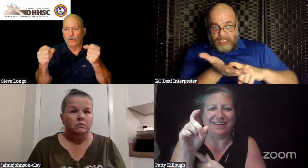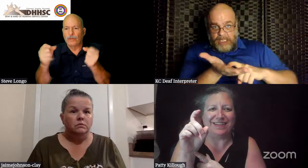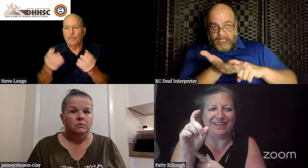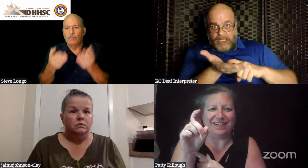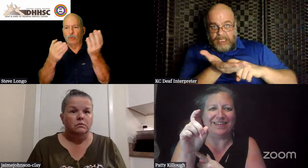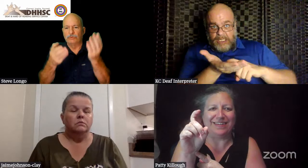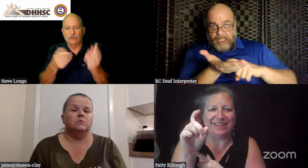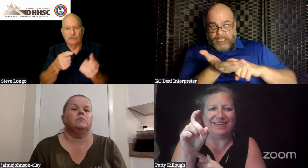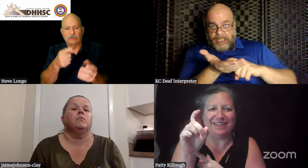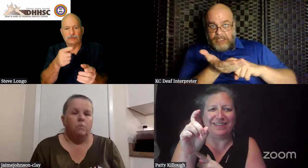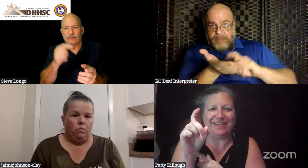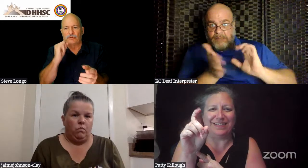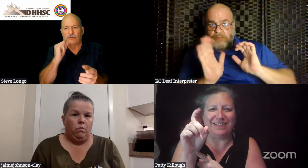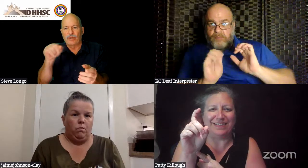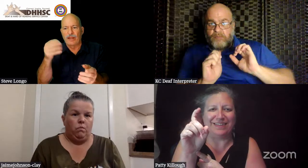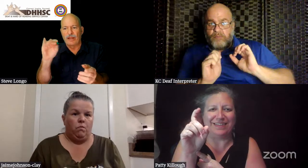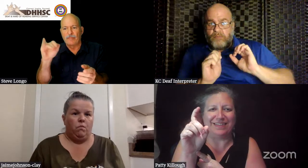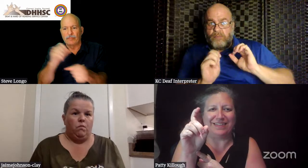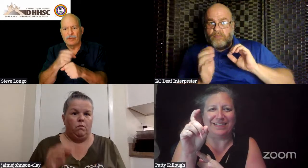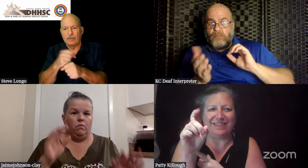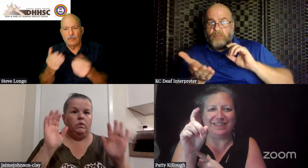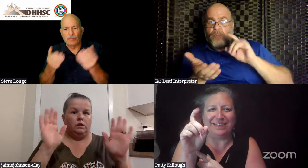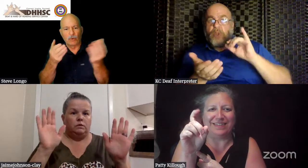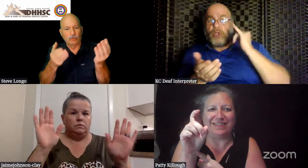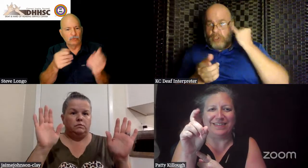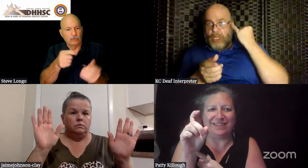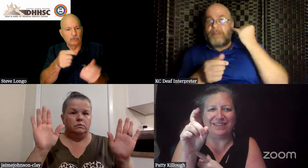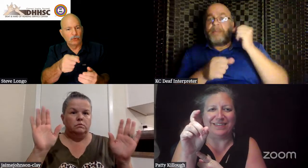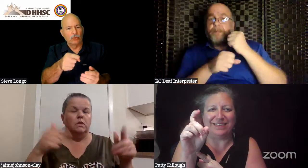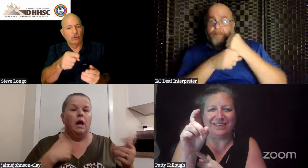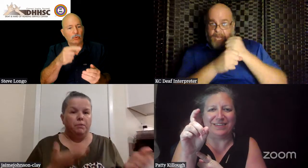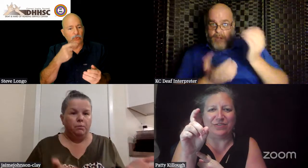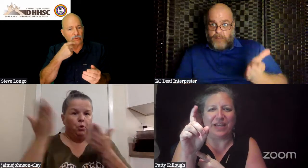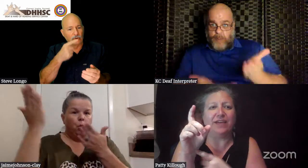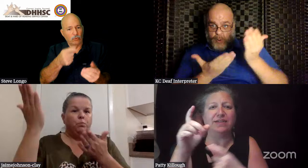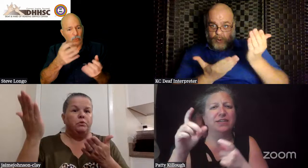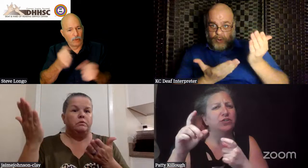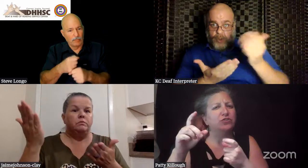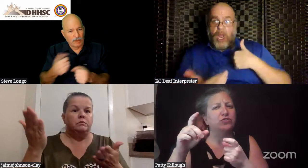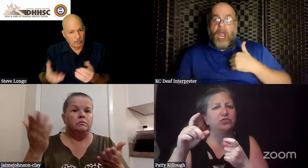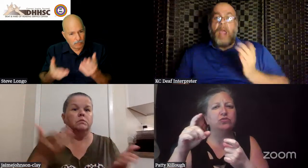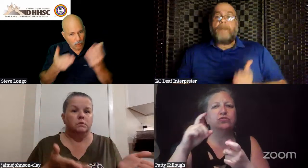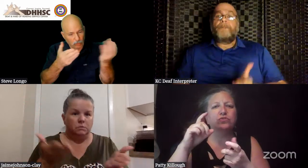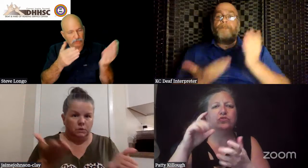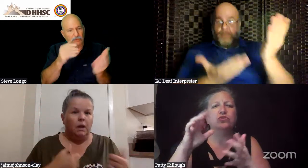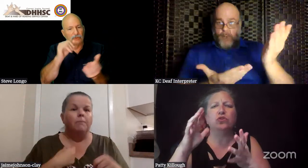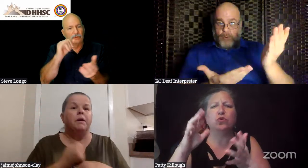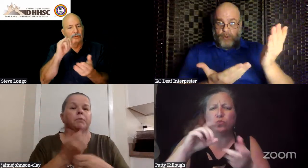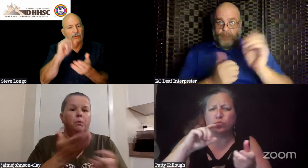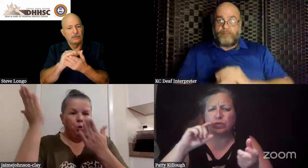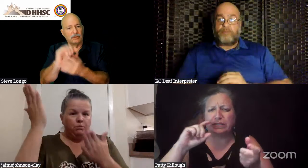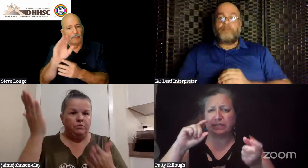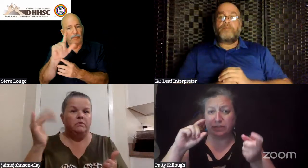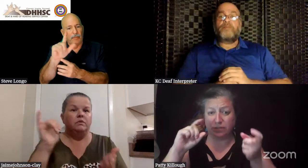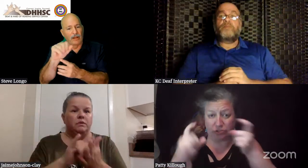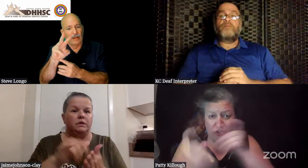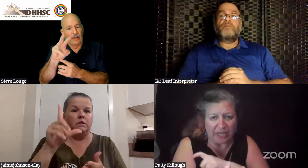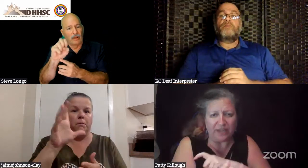need to make a motion. The motion needs to be recognized. And then, okay, so Jamie is making the motion to